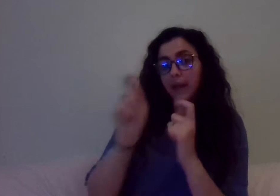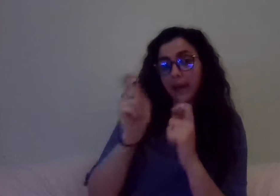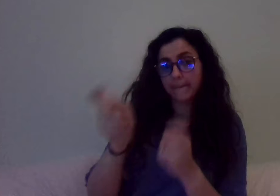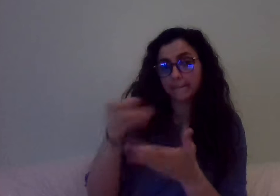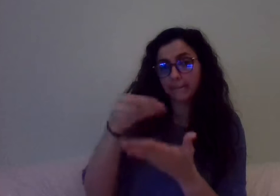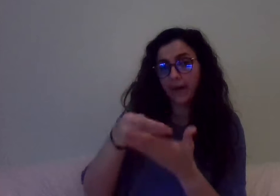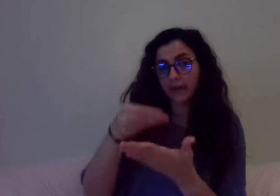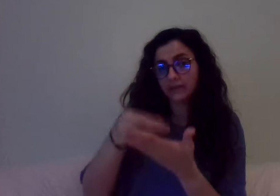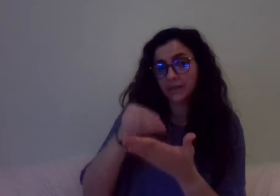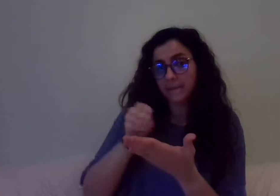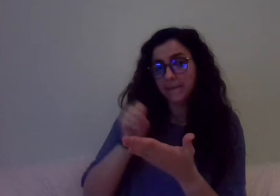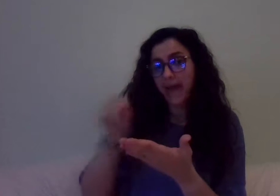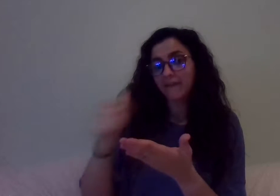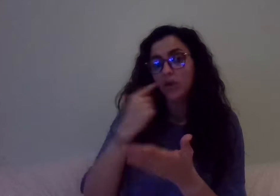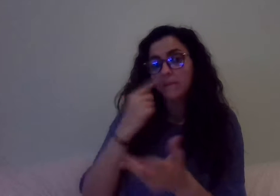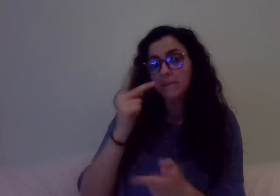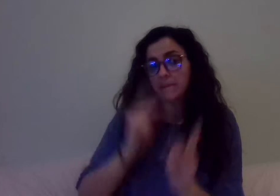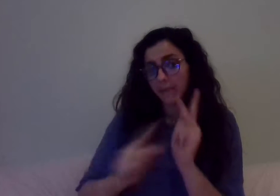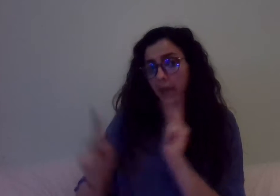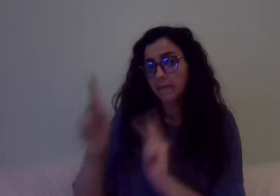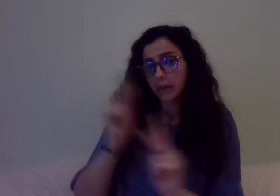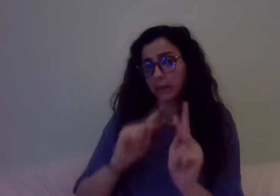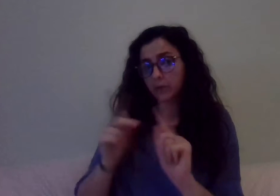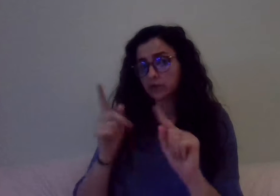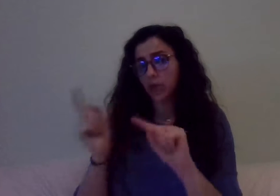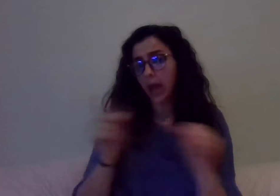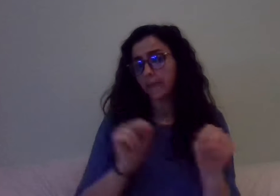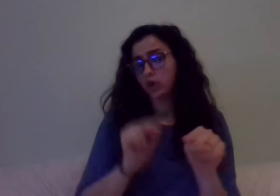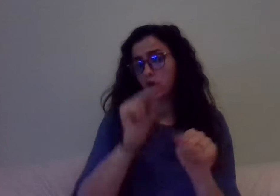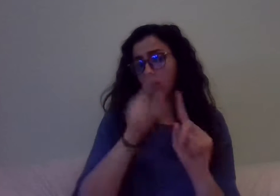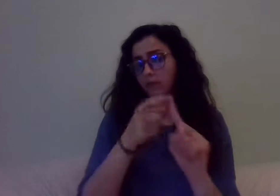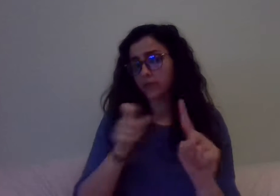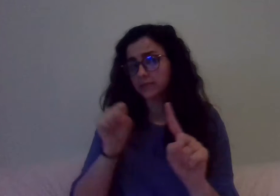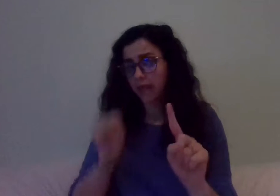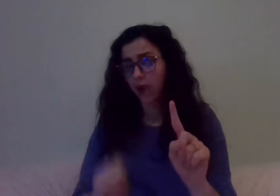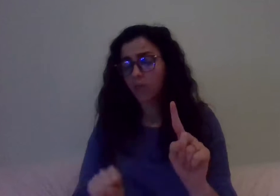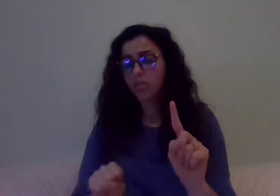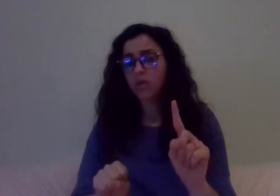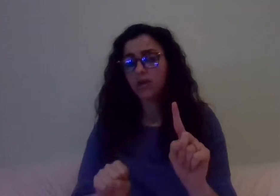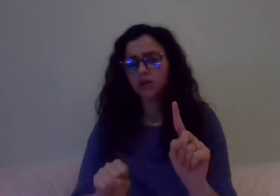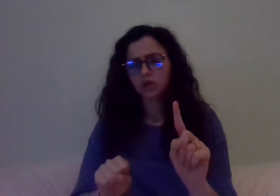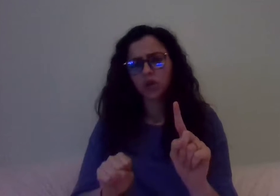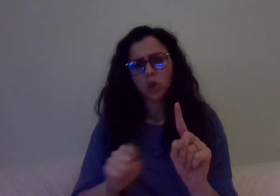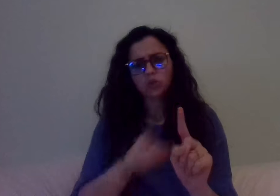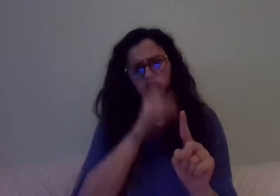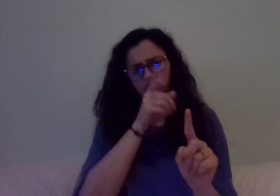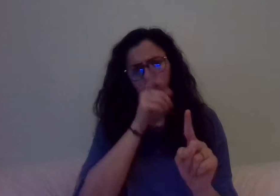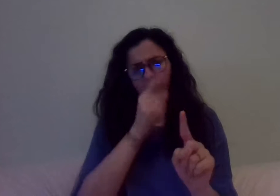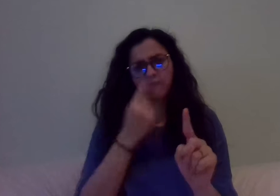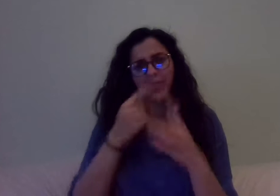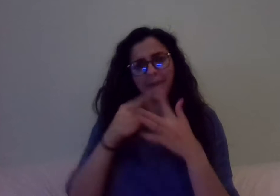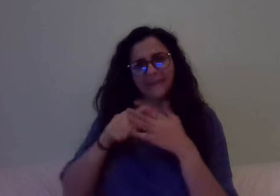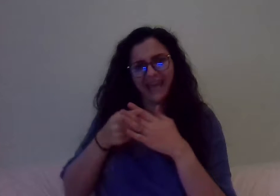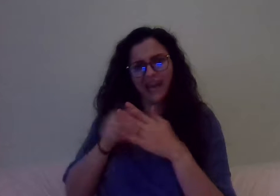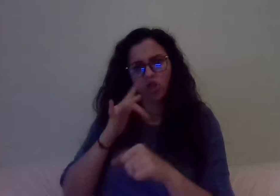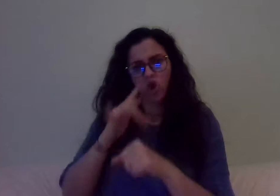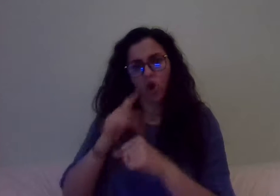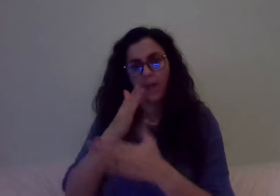This was true in the beginning parts of the Great Migration. This ends up